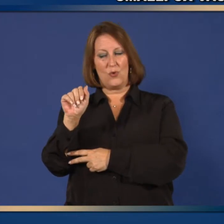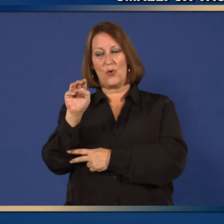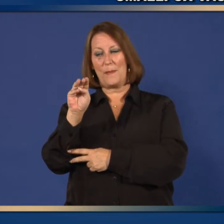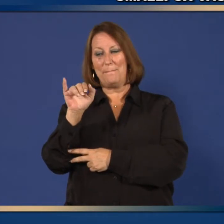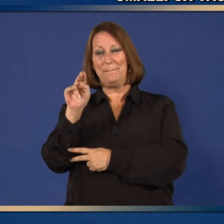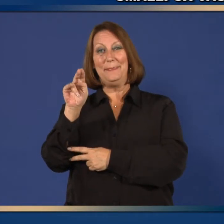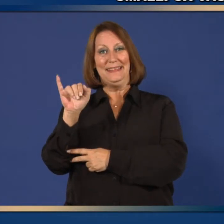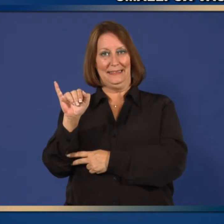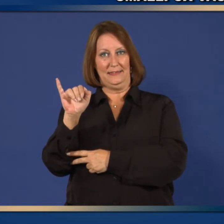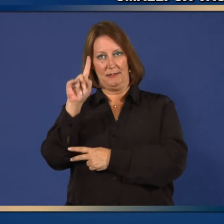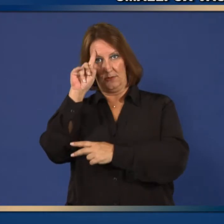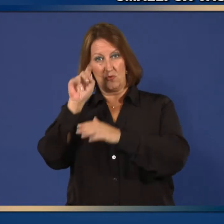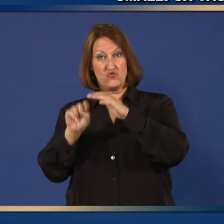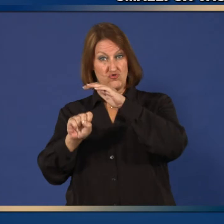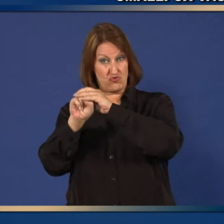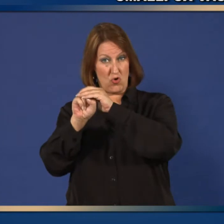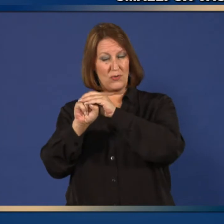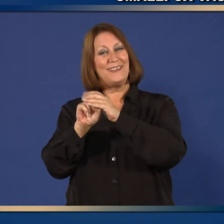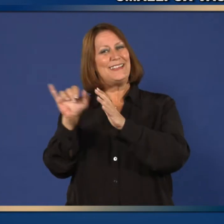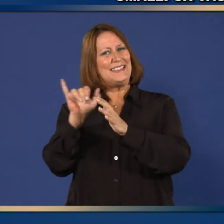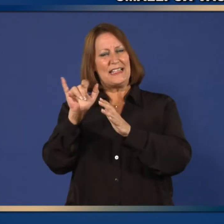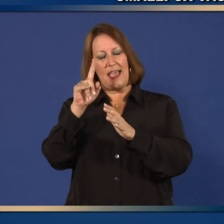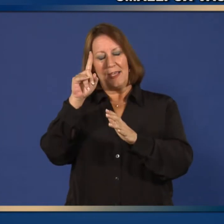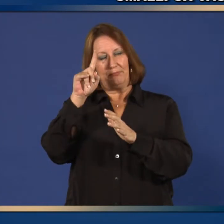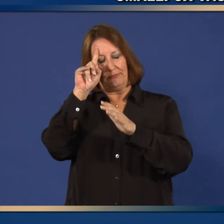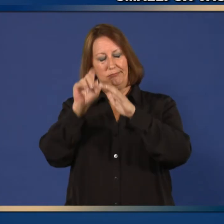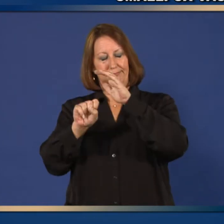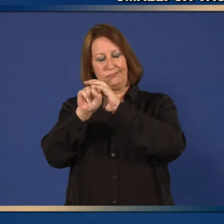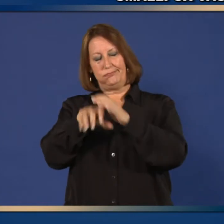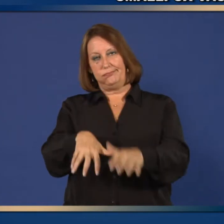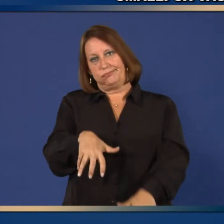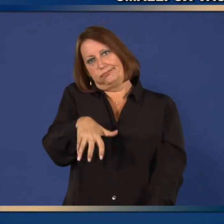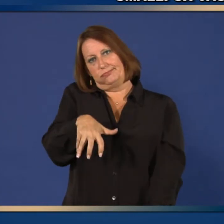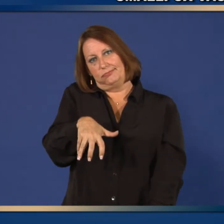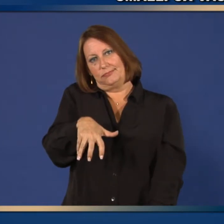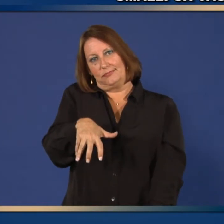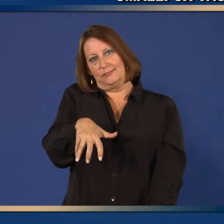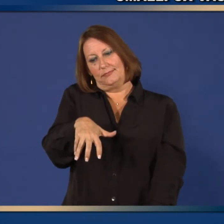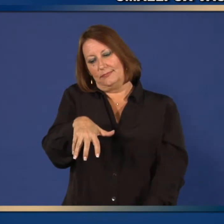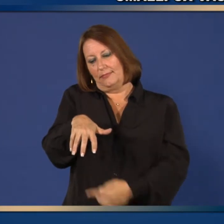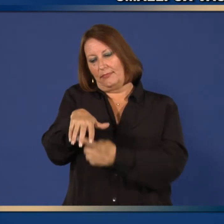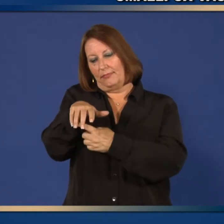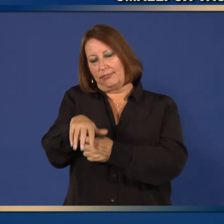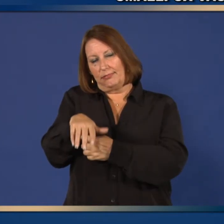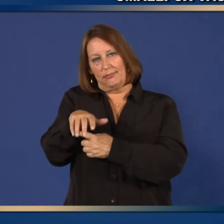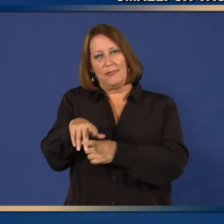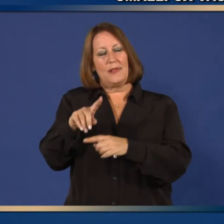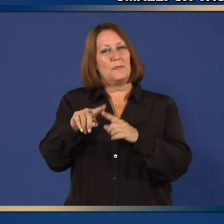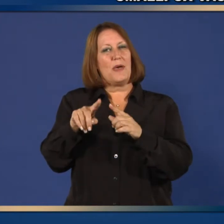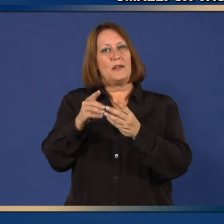that causes stroke-like symptoms but no lasting damage.